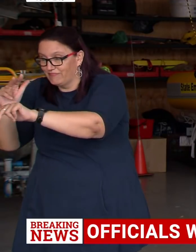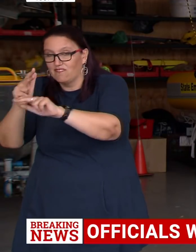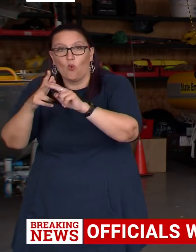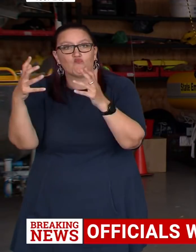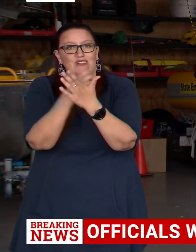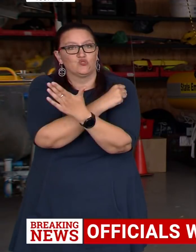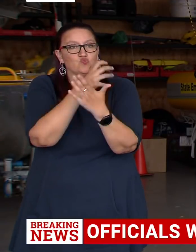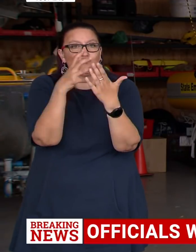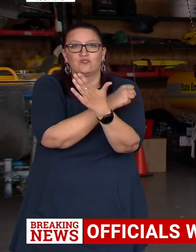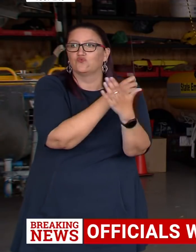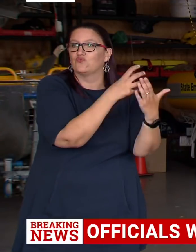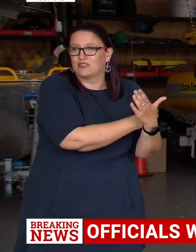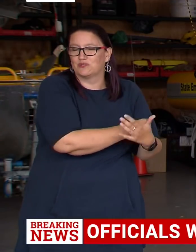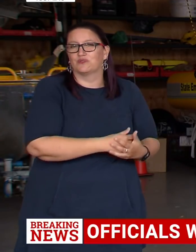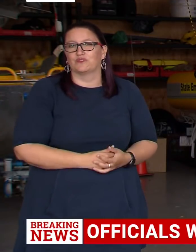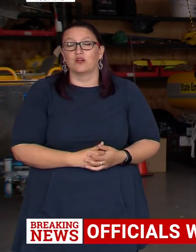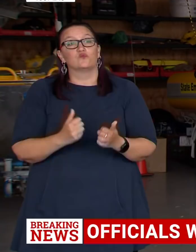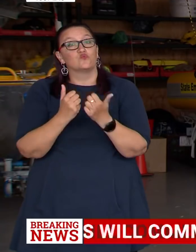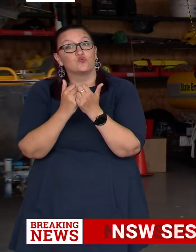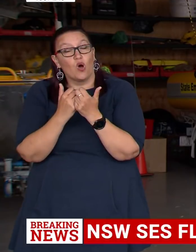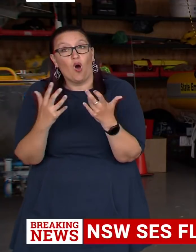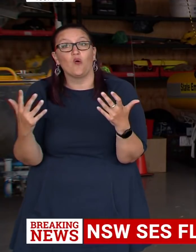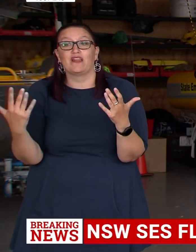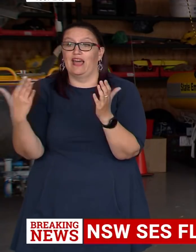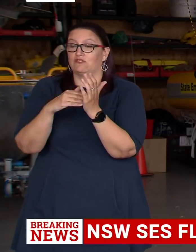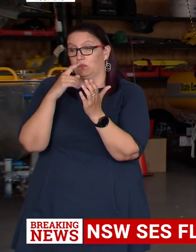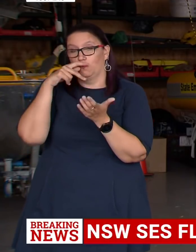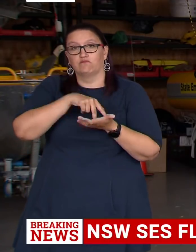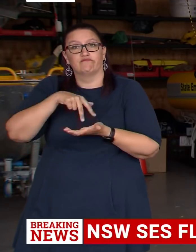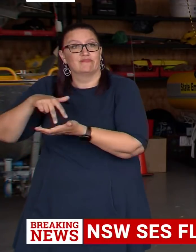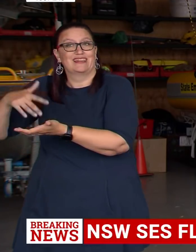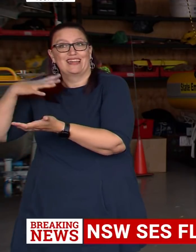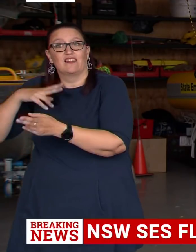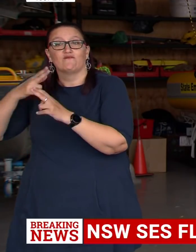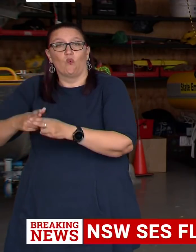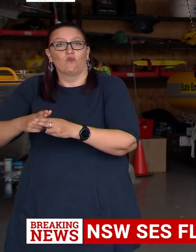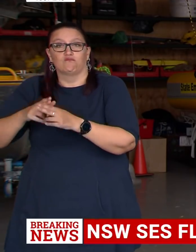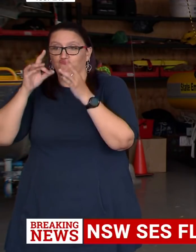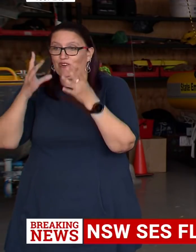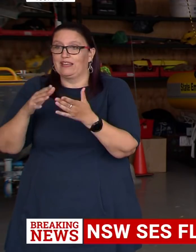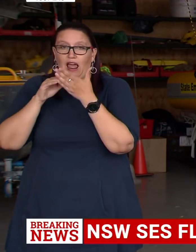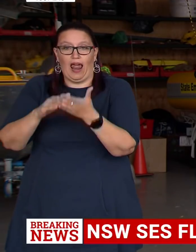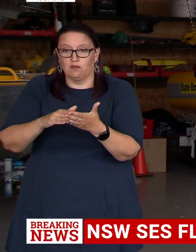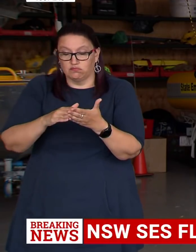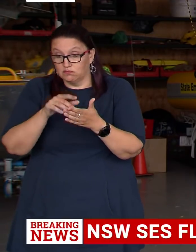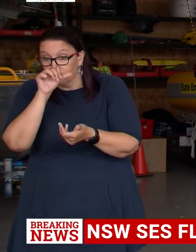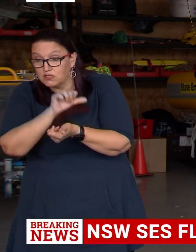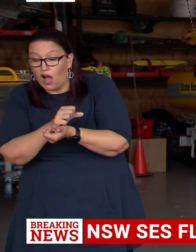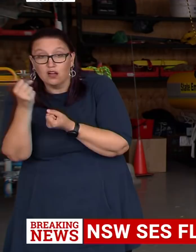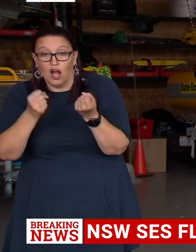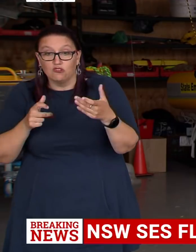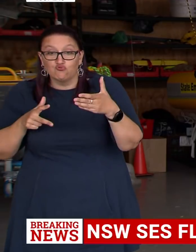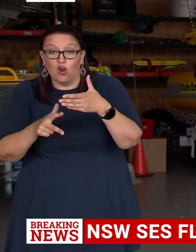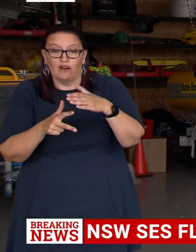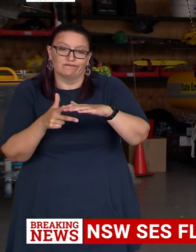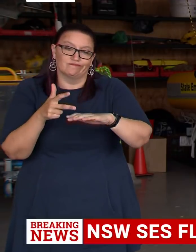And the breadth and width of this will continue to grow, and that's why it's really important for us to get the message out about people being on high